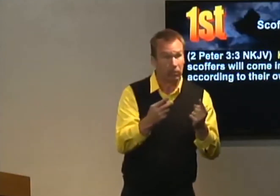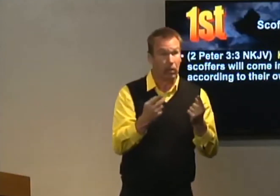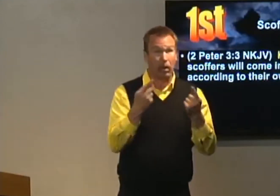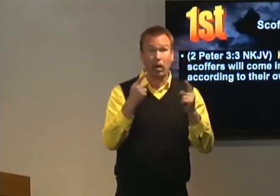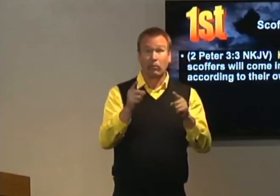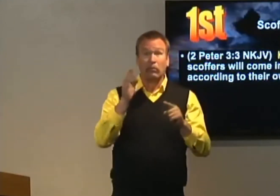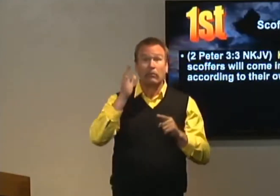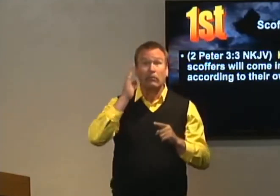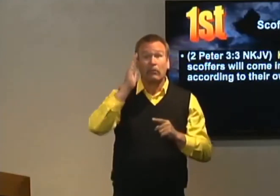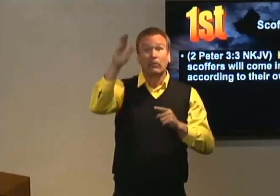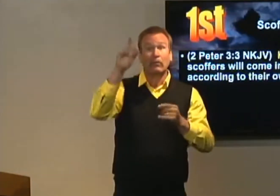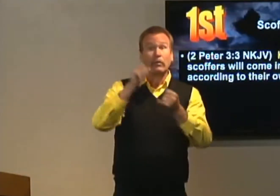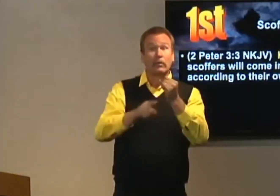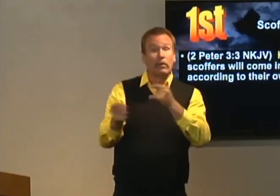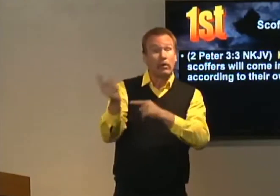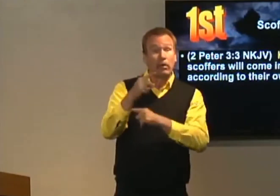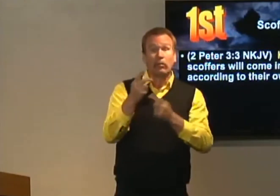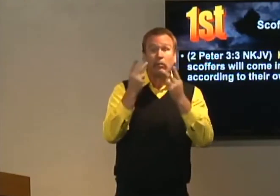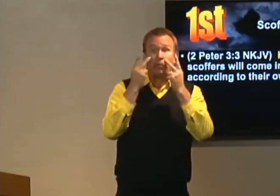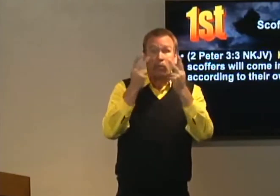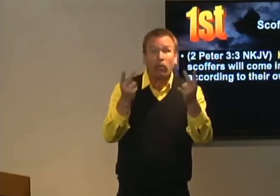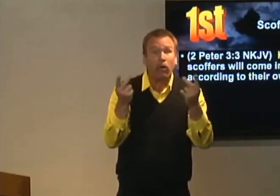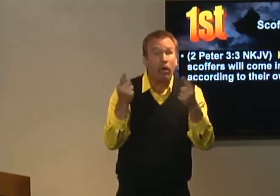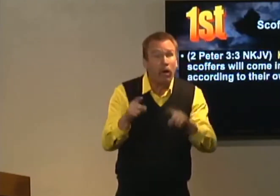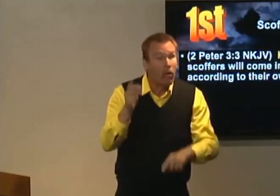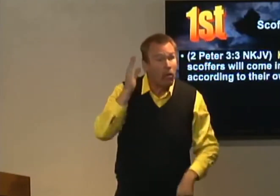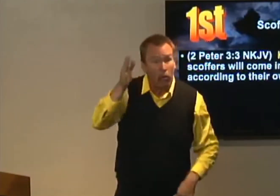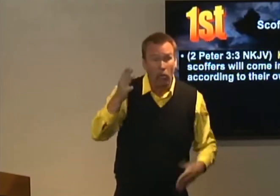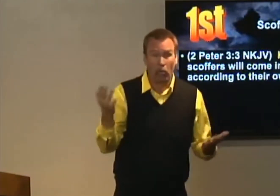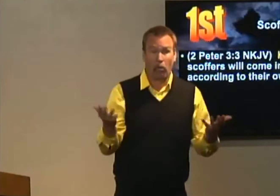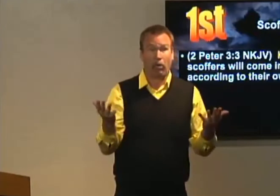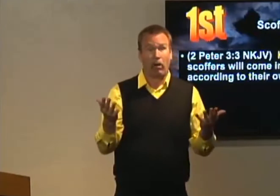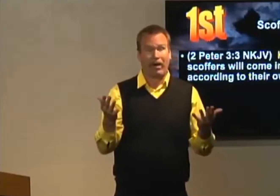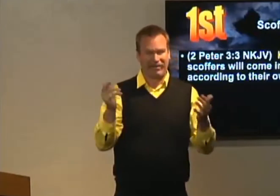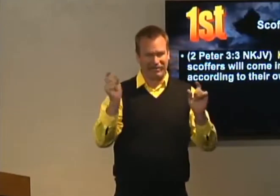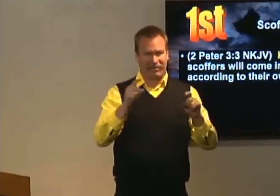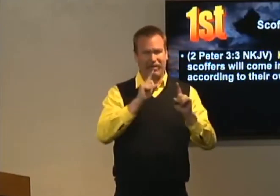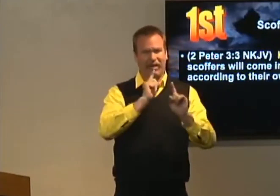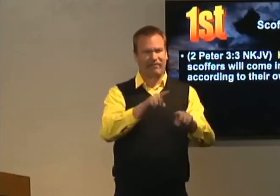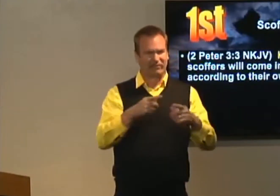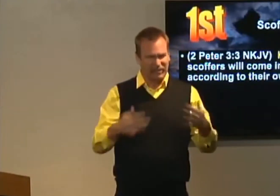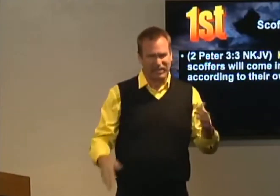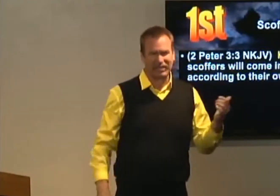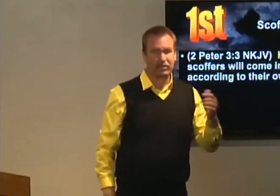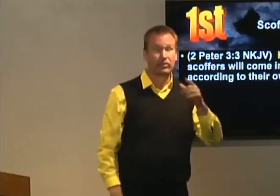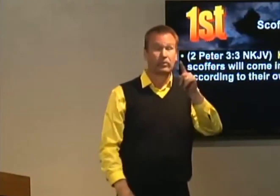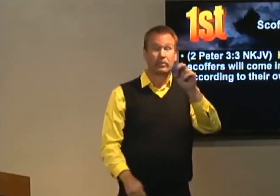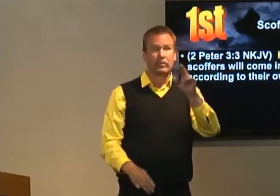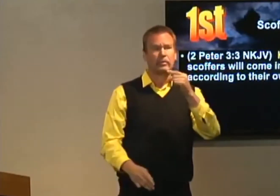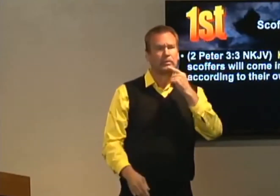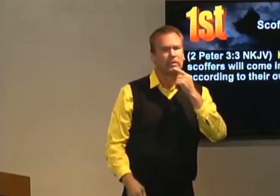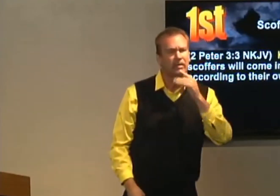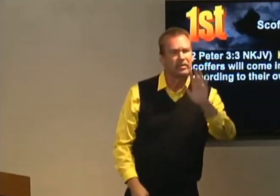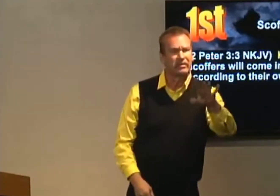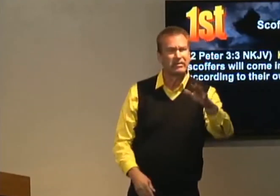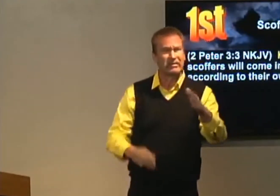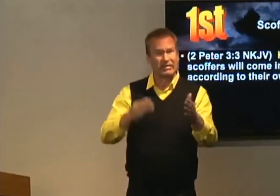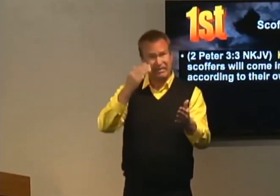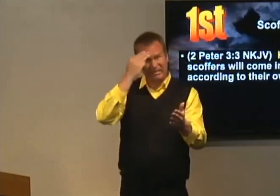one thing true that's really key, that in the last days, what will we see happening? And the answer is right here. It